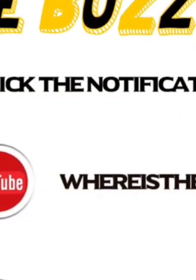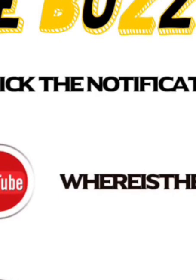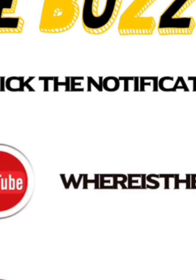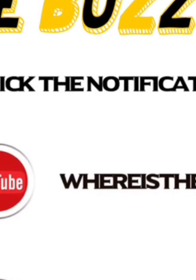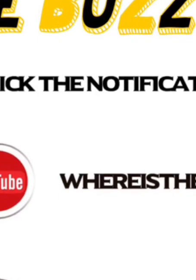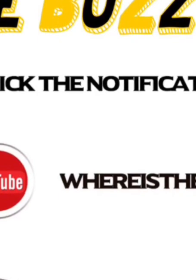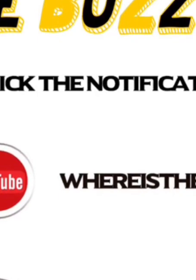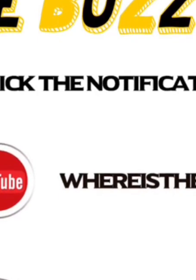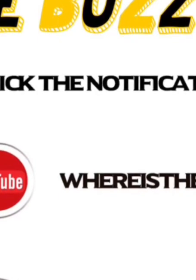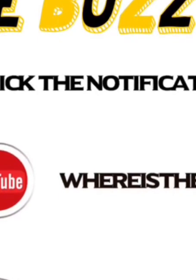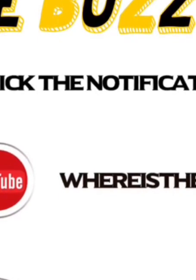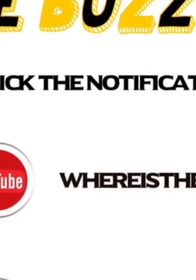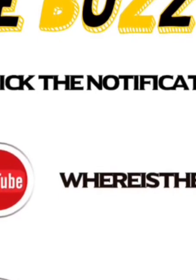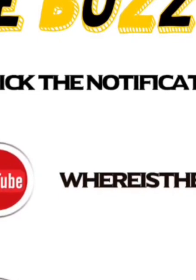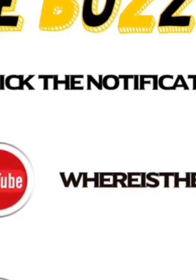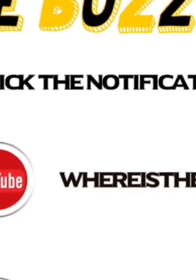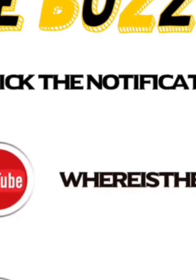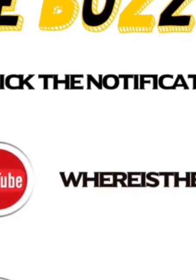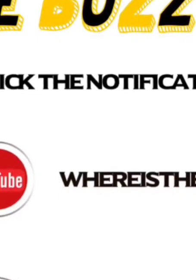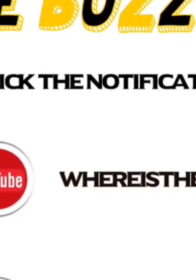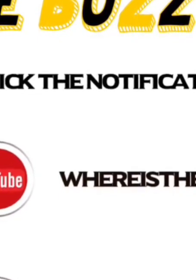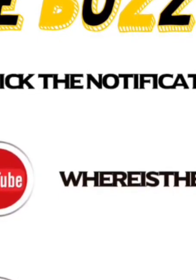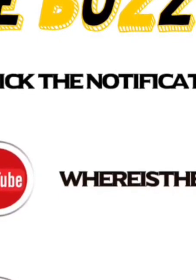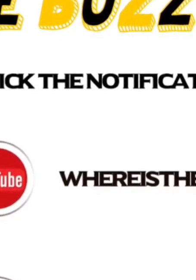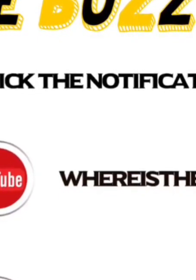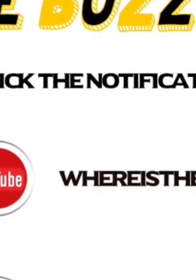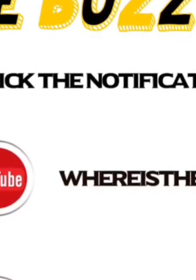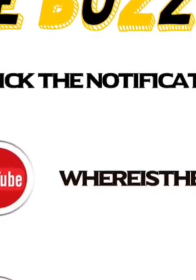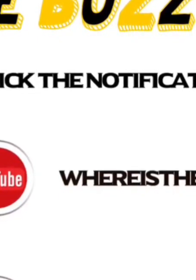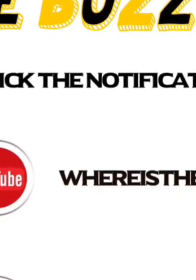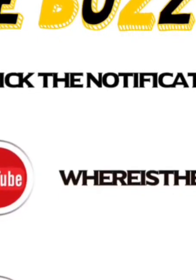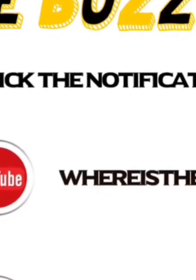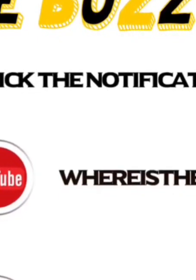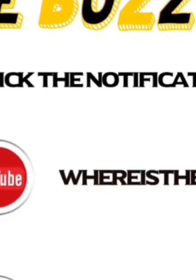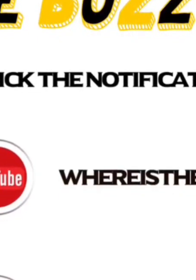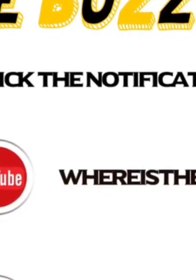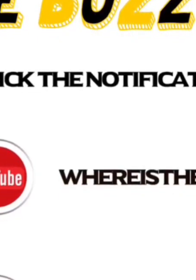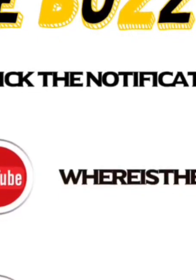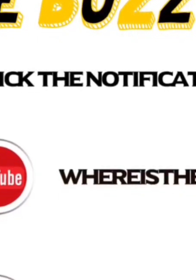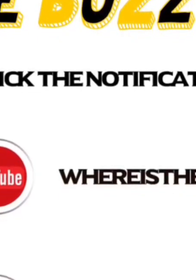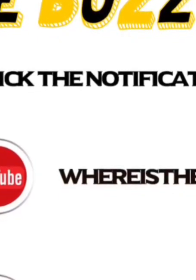buzz? Where is the buzz? You said it was mine. Where is the buzz?